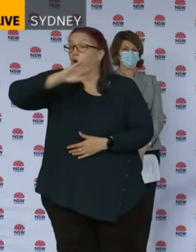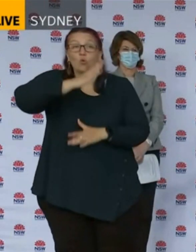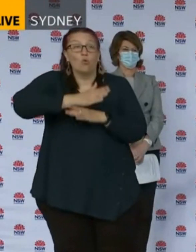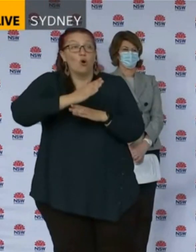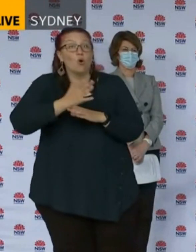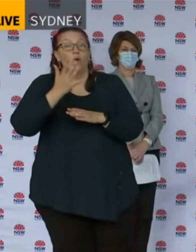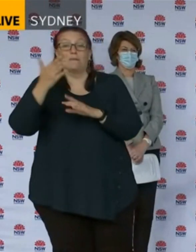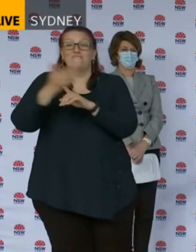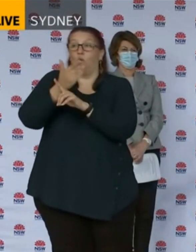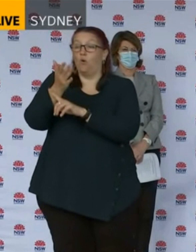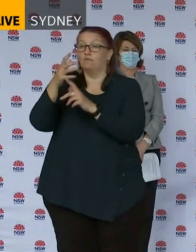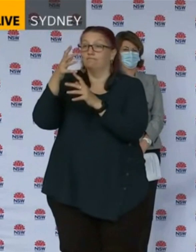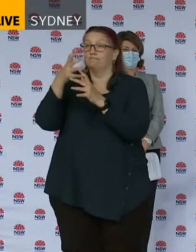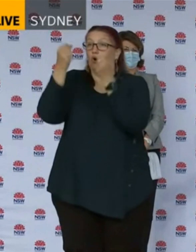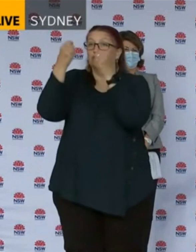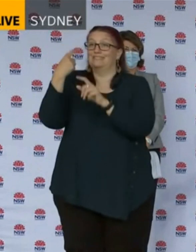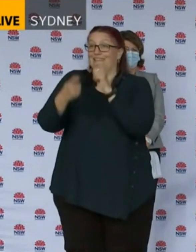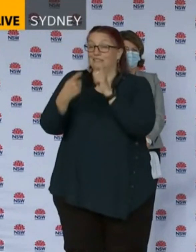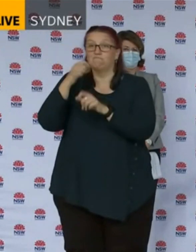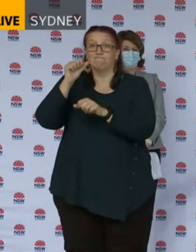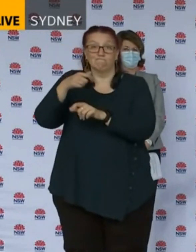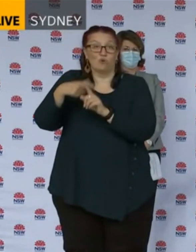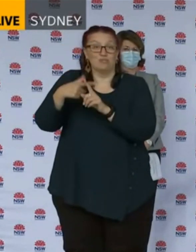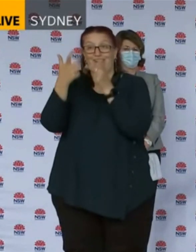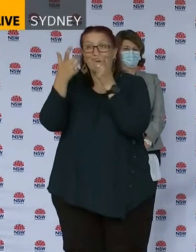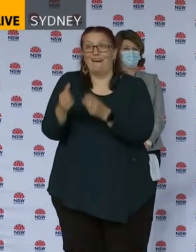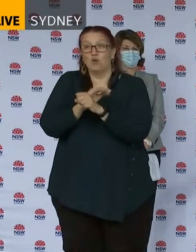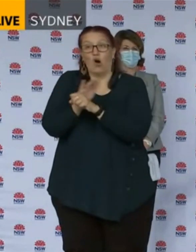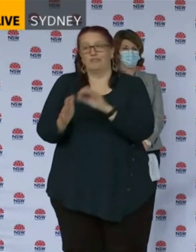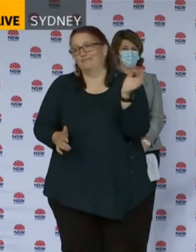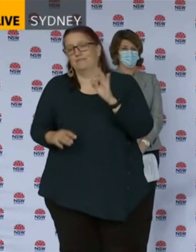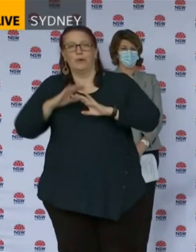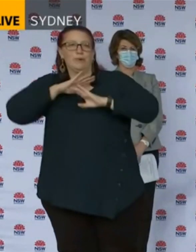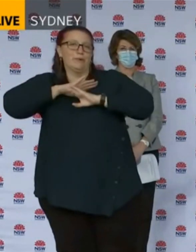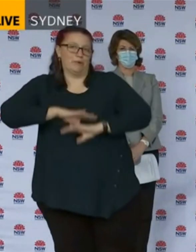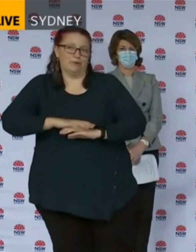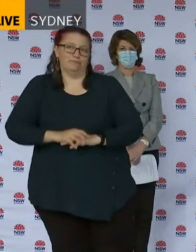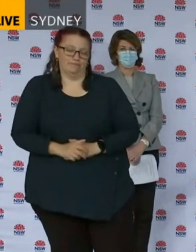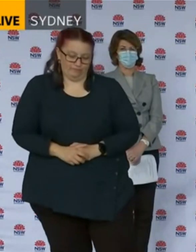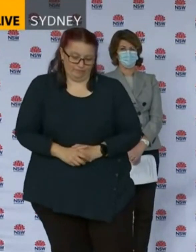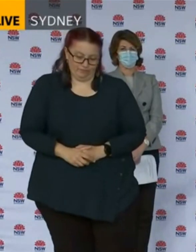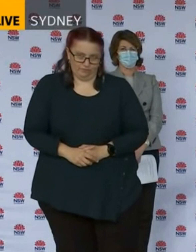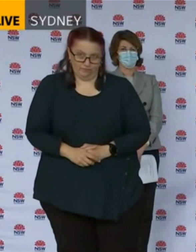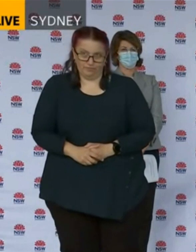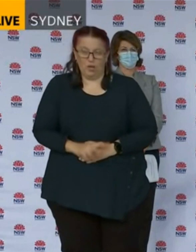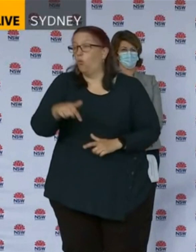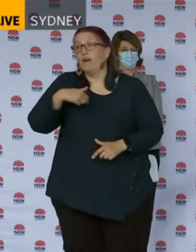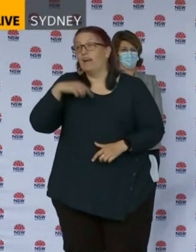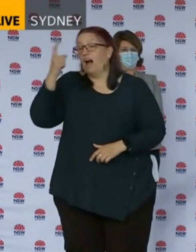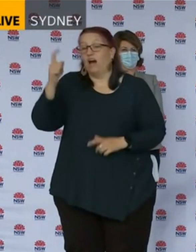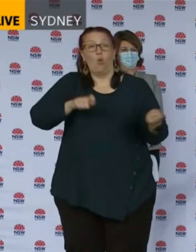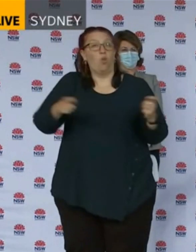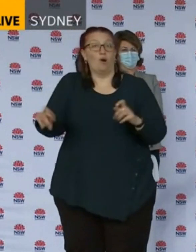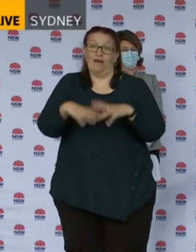few key messages. We still need to maintain essential activities, and we just need people